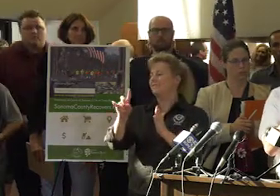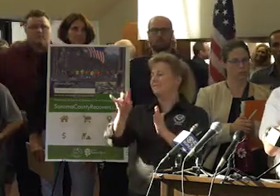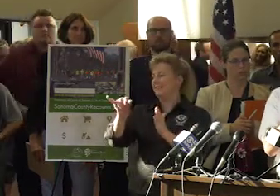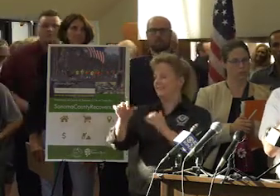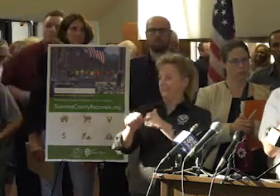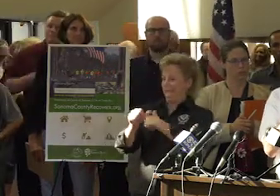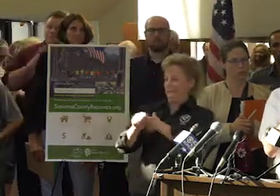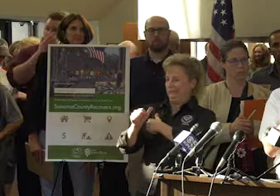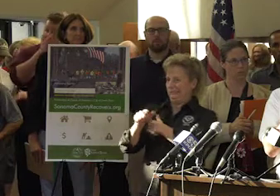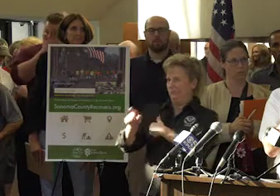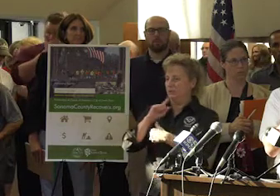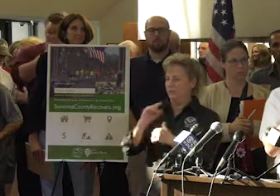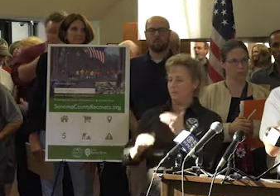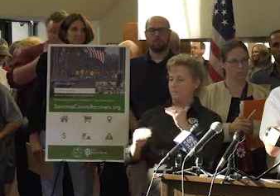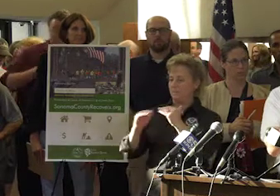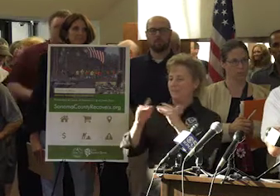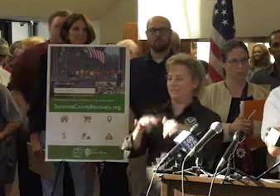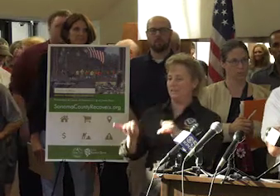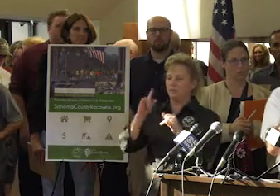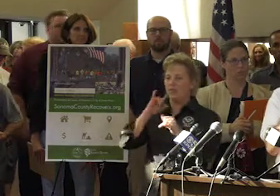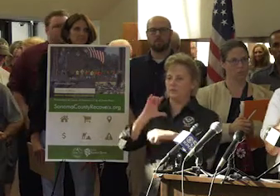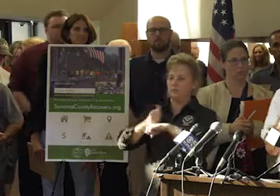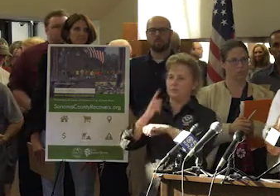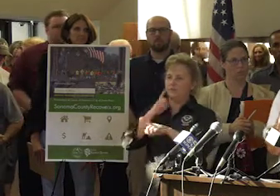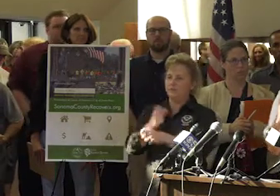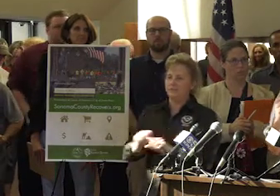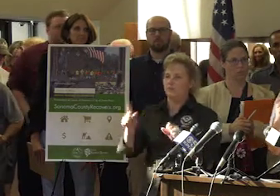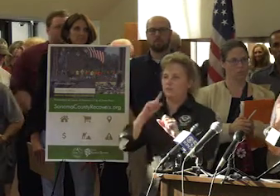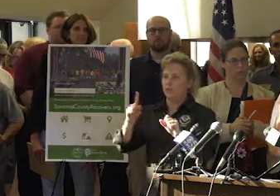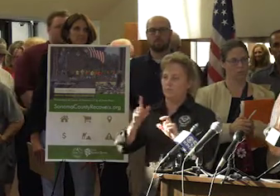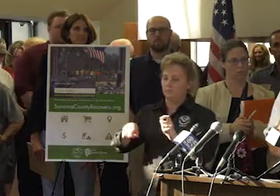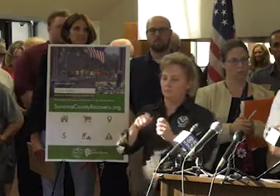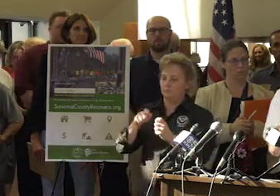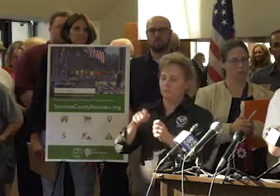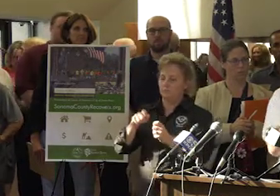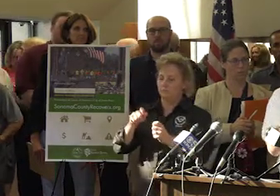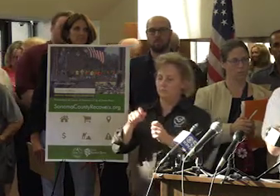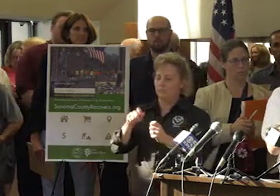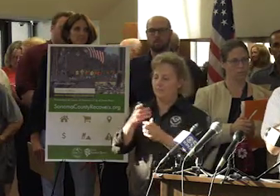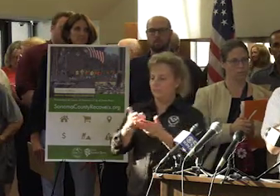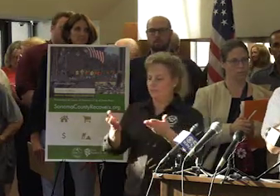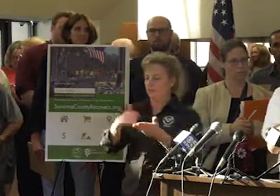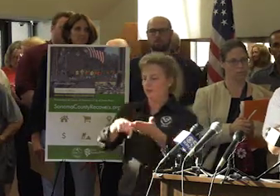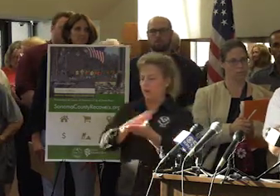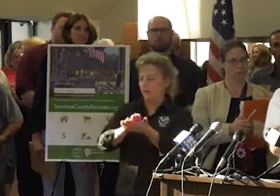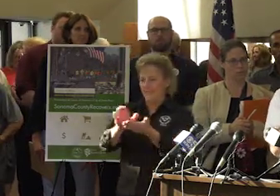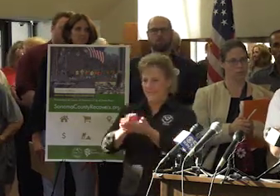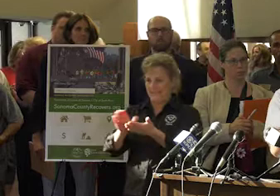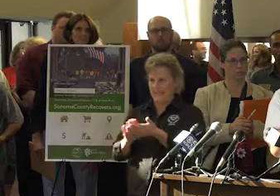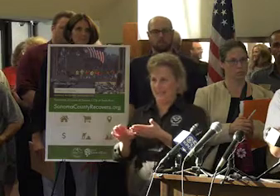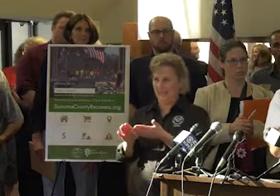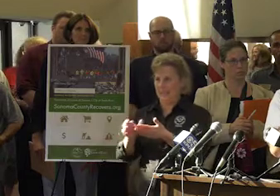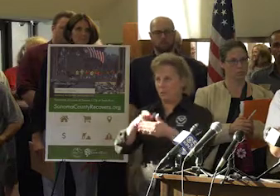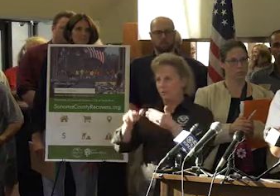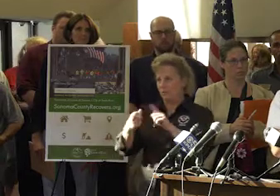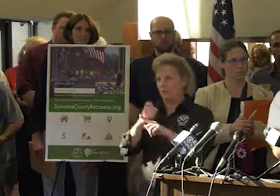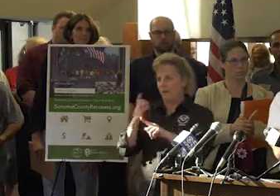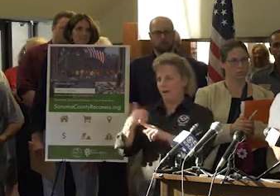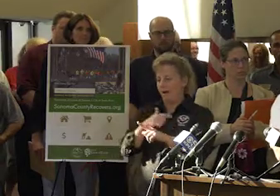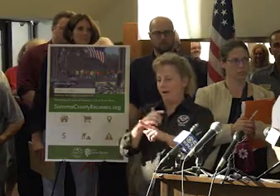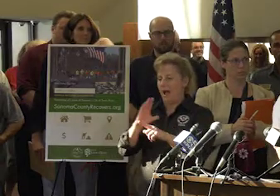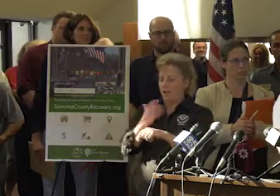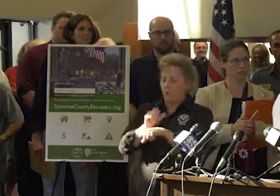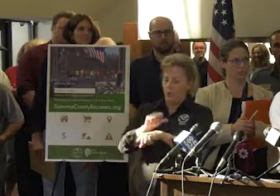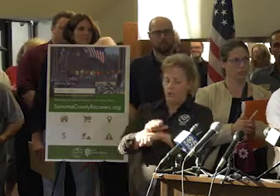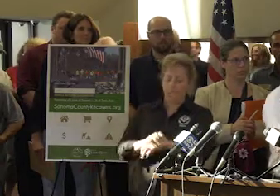that we're meeting the standards that California sets for safety for the particulate matter and the toxins that are a result of our debris collection.